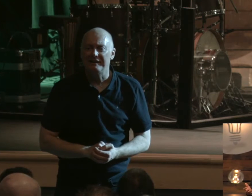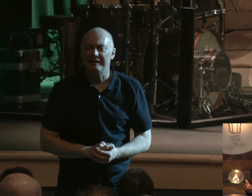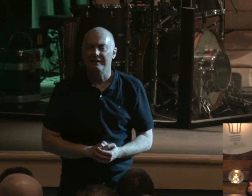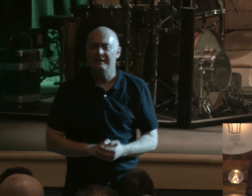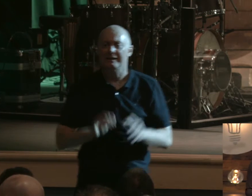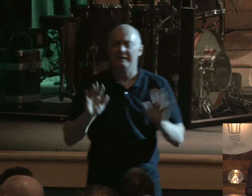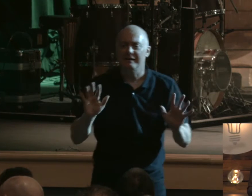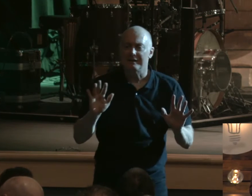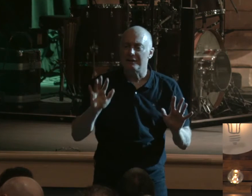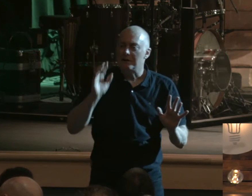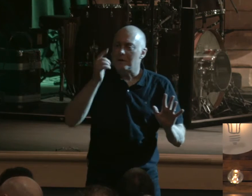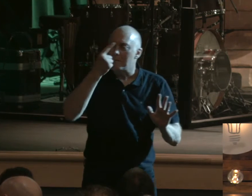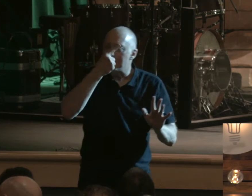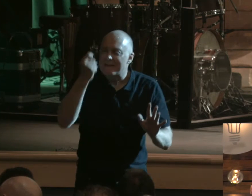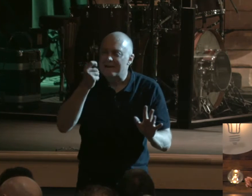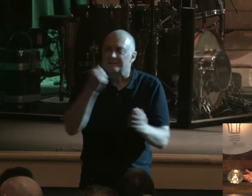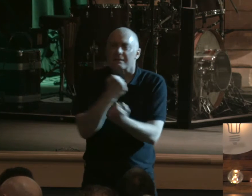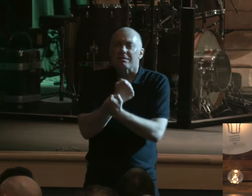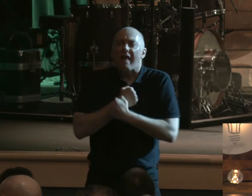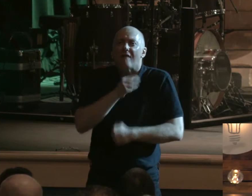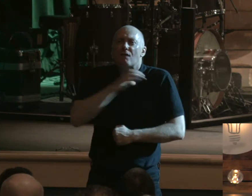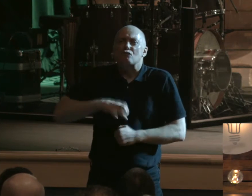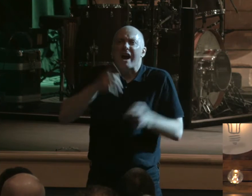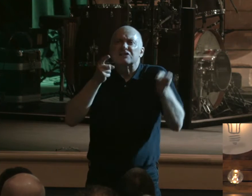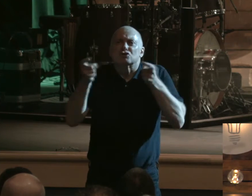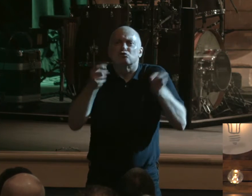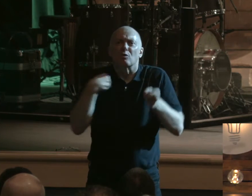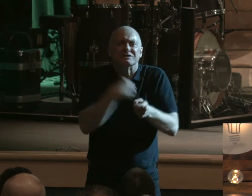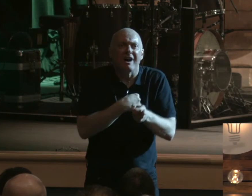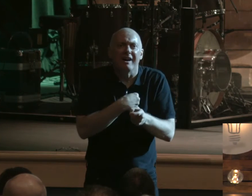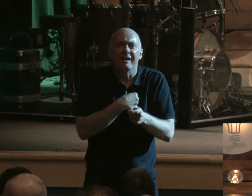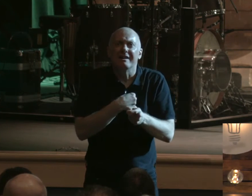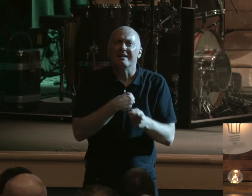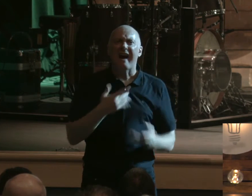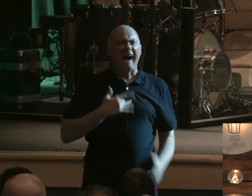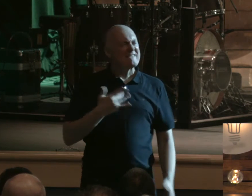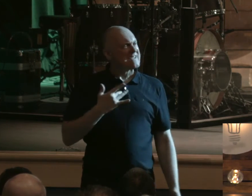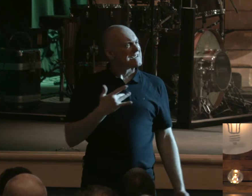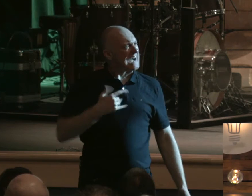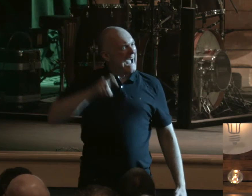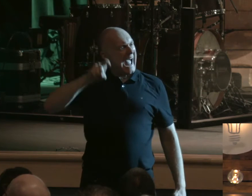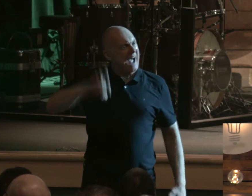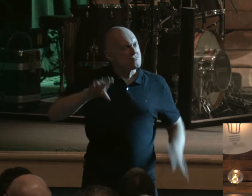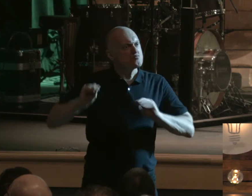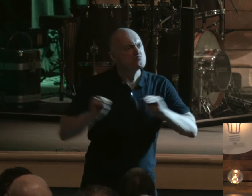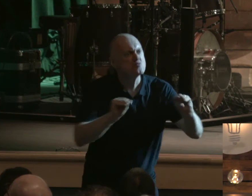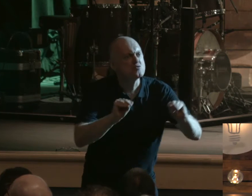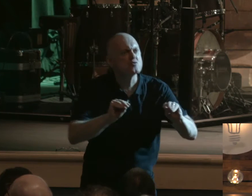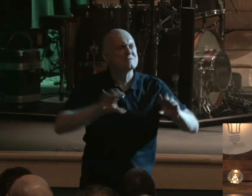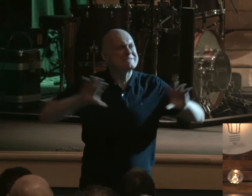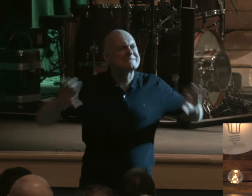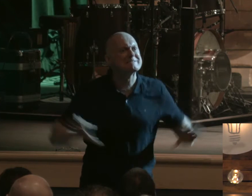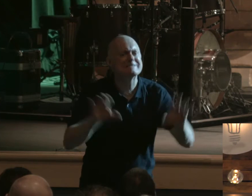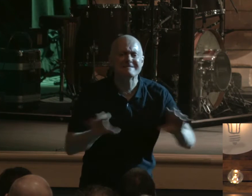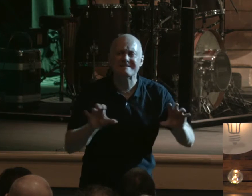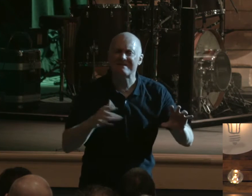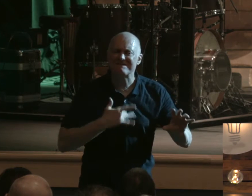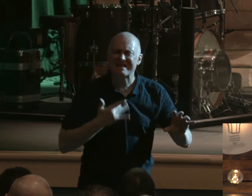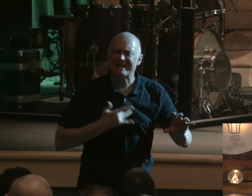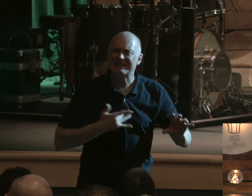For the love of Christ, it controls us. It compels us. It constrains